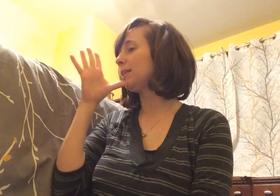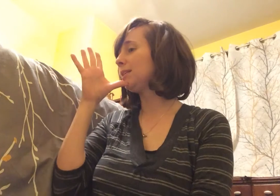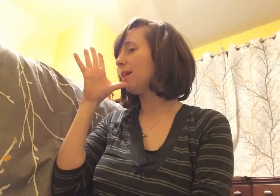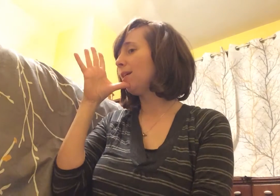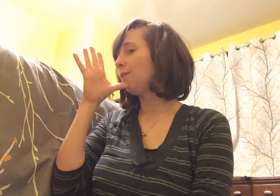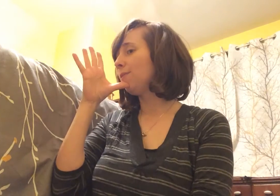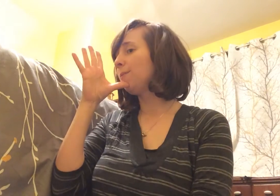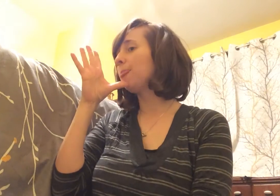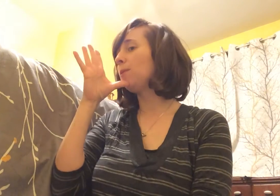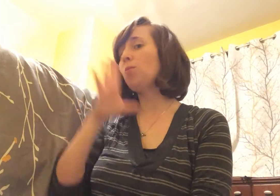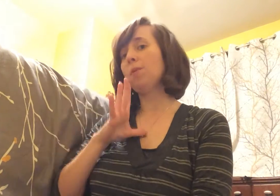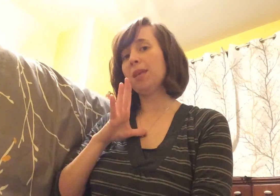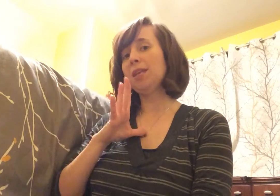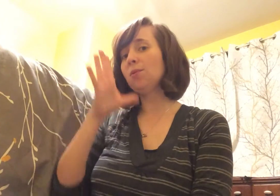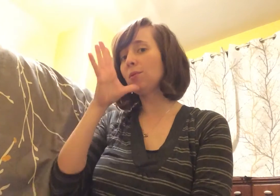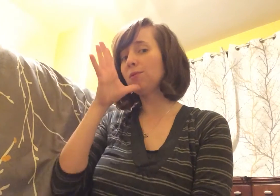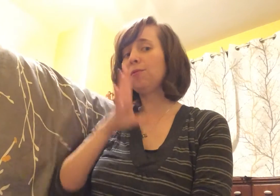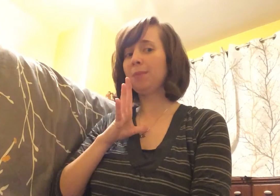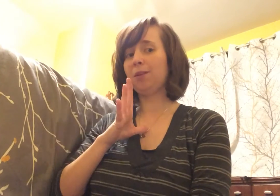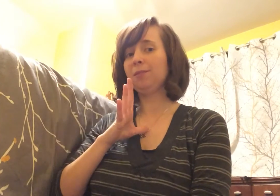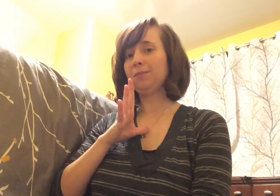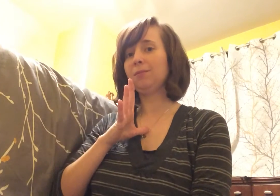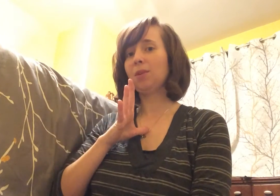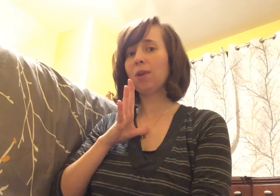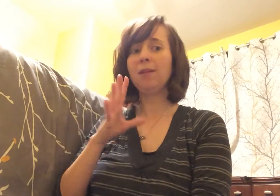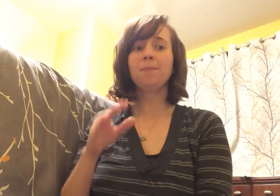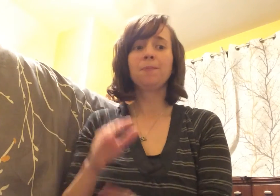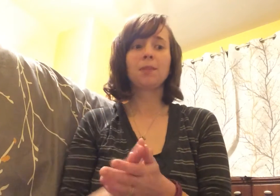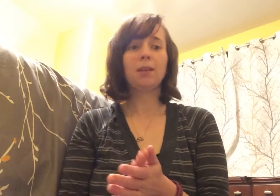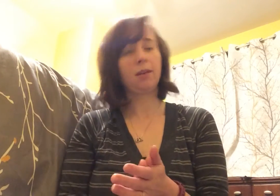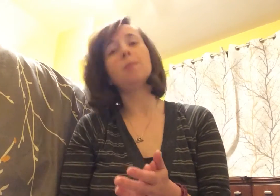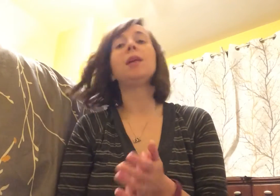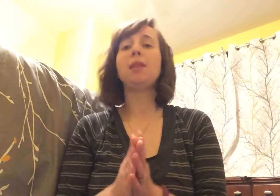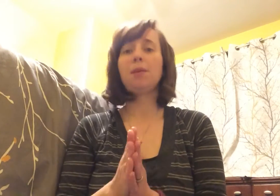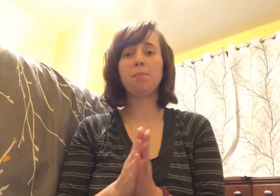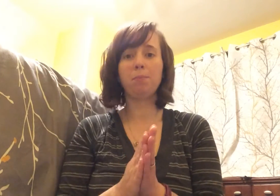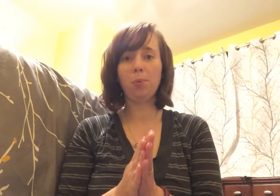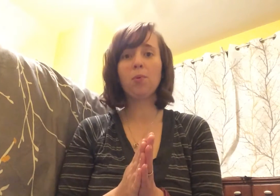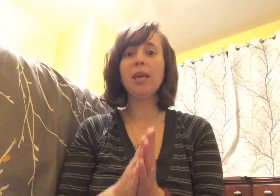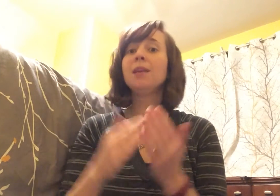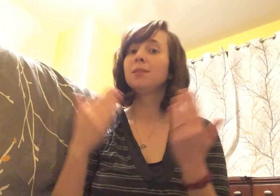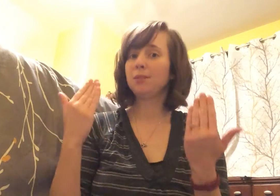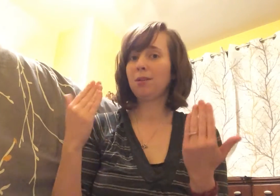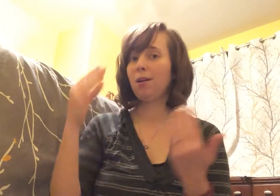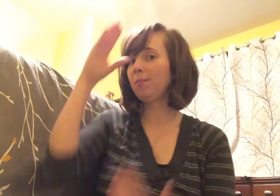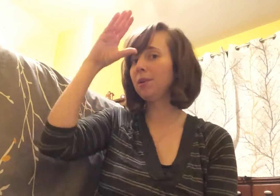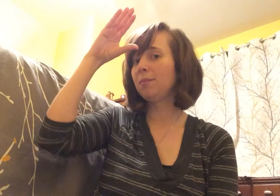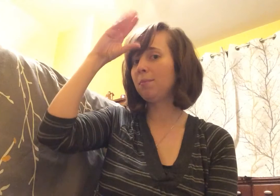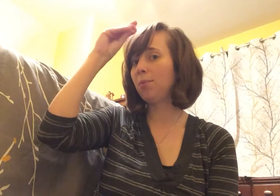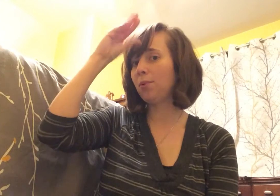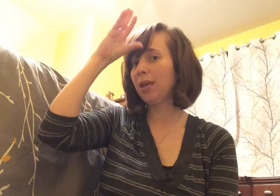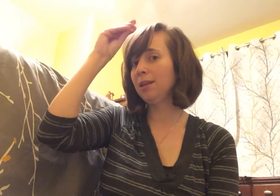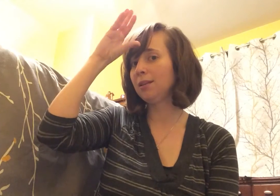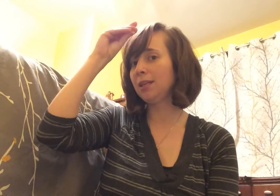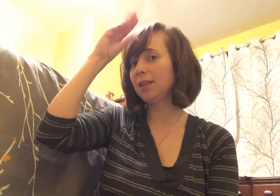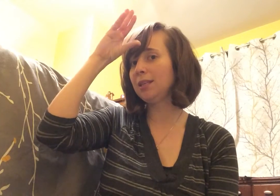is woman or female. Okay, and then boy, top, boy, like